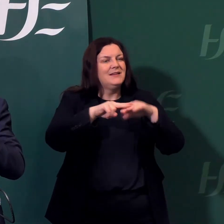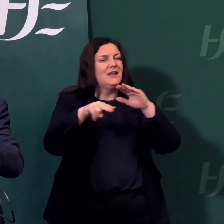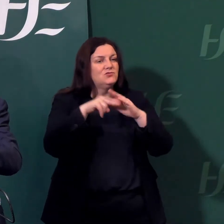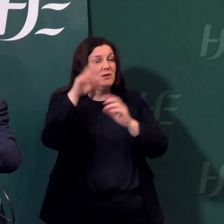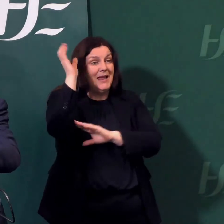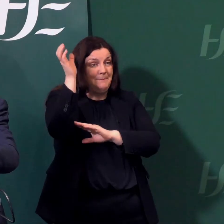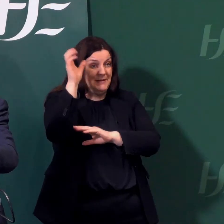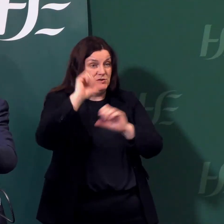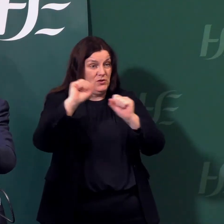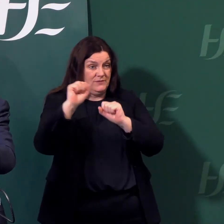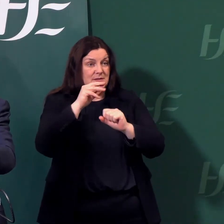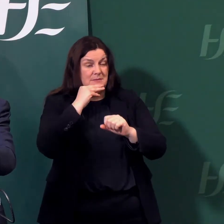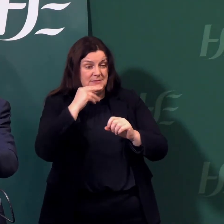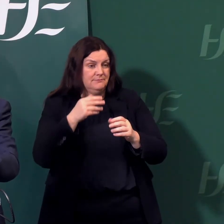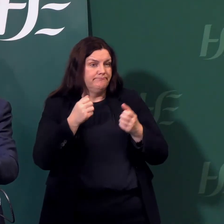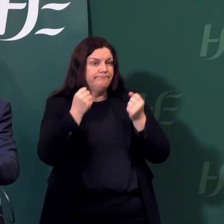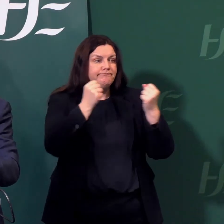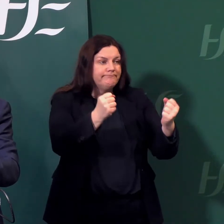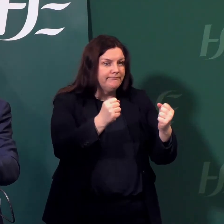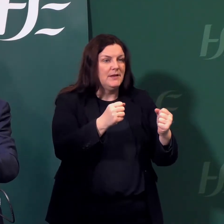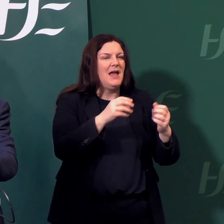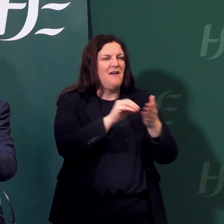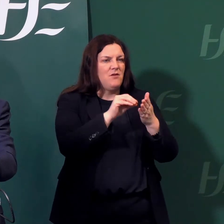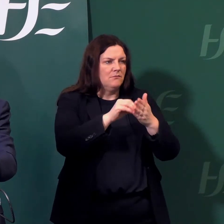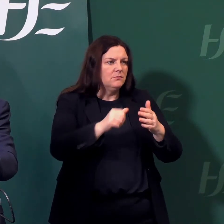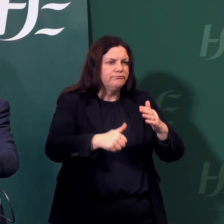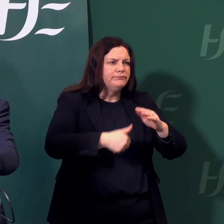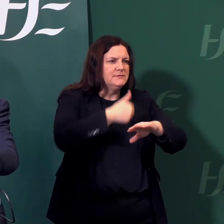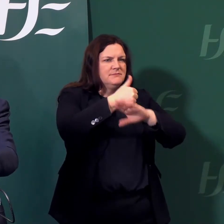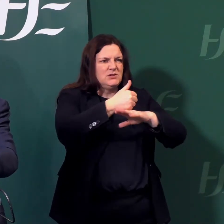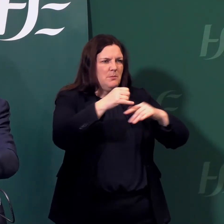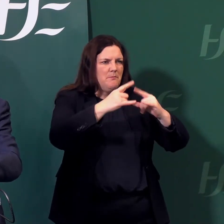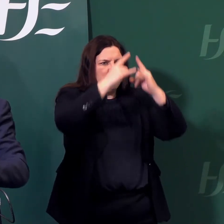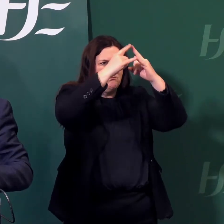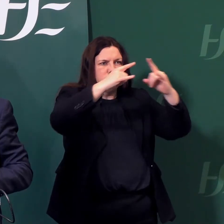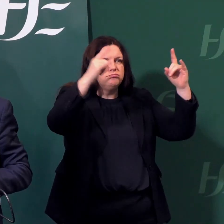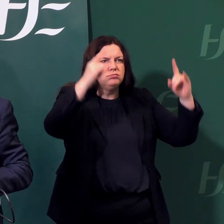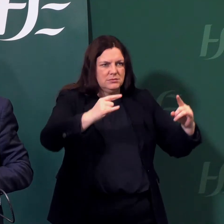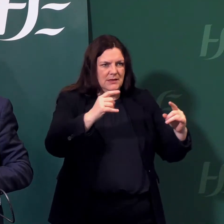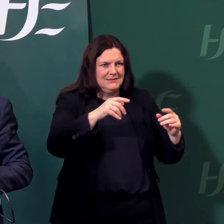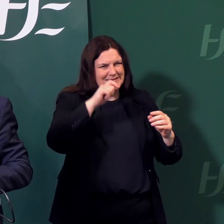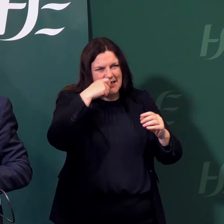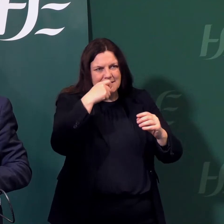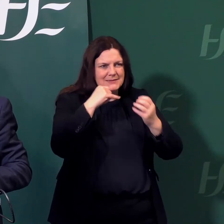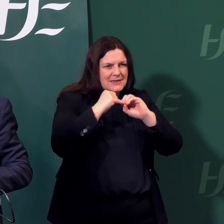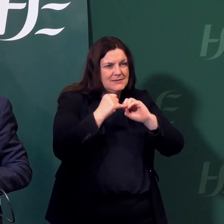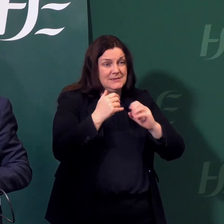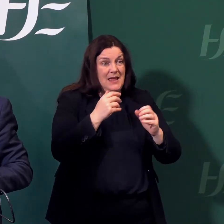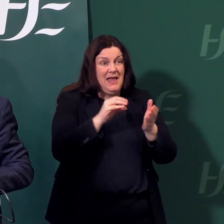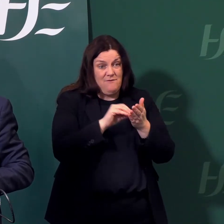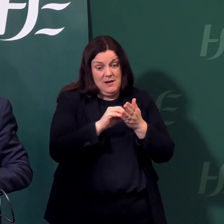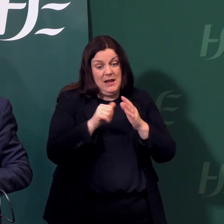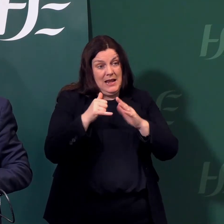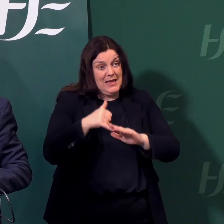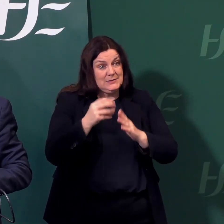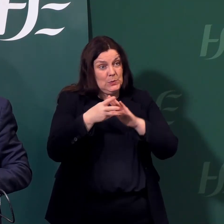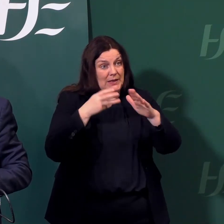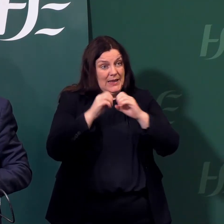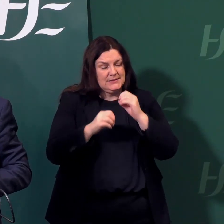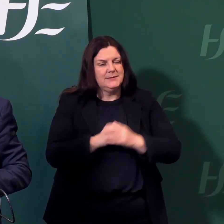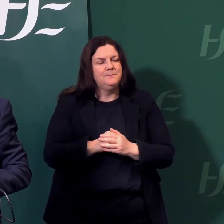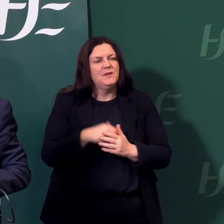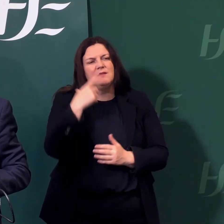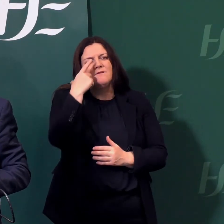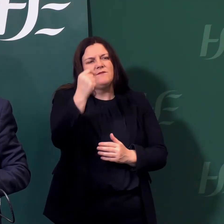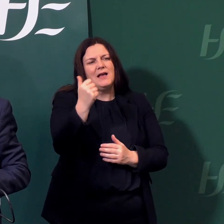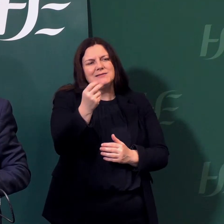deployed 3 further pop-up sites to areas, particularly last weekend. On the antigen testing, just particularly